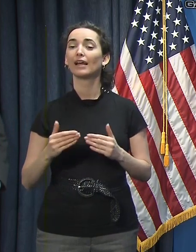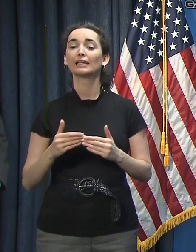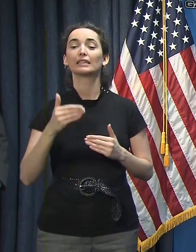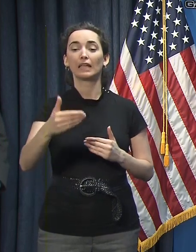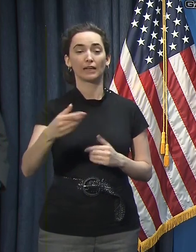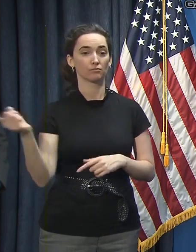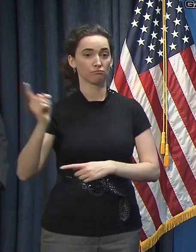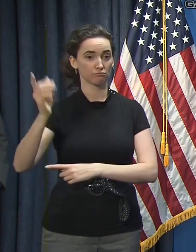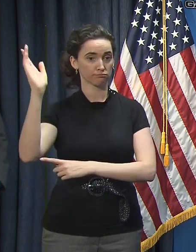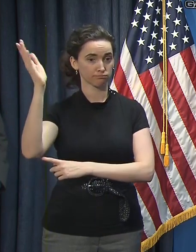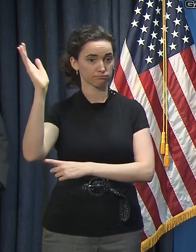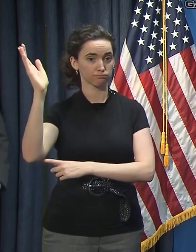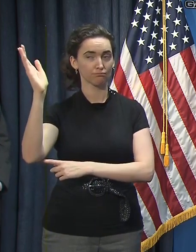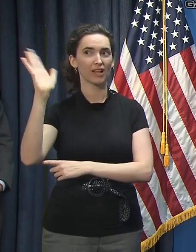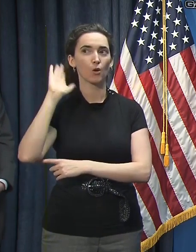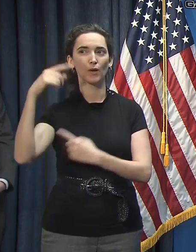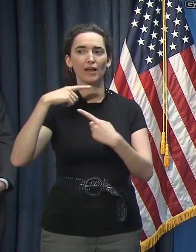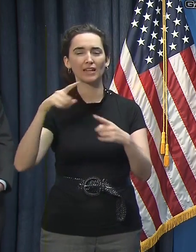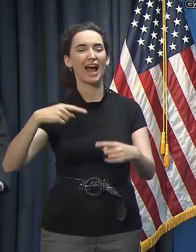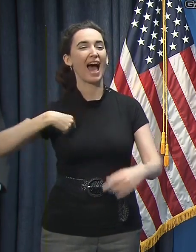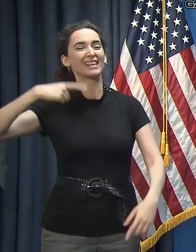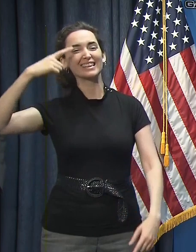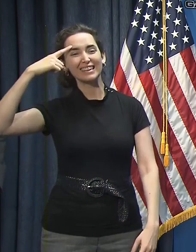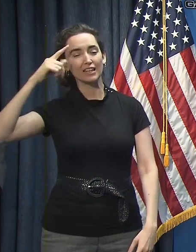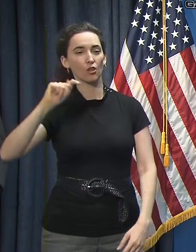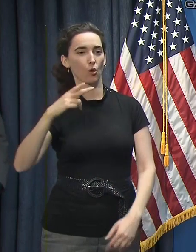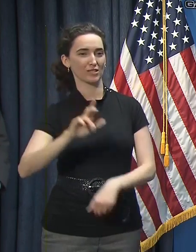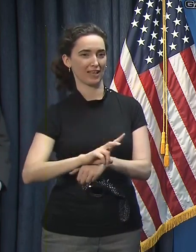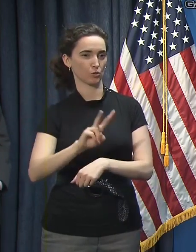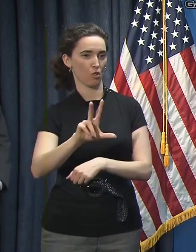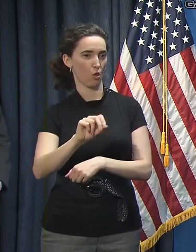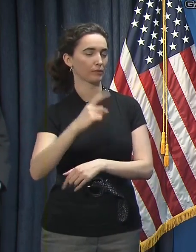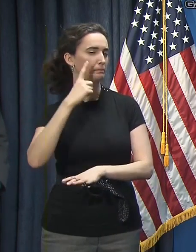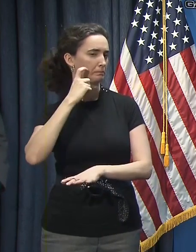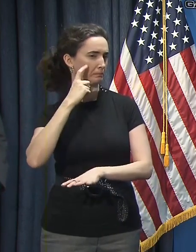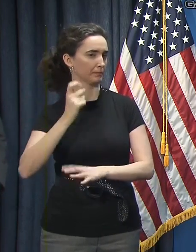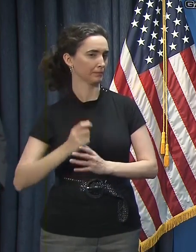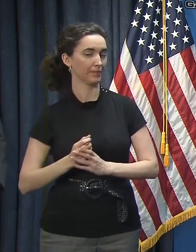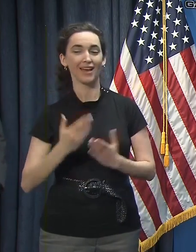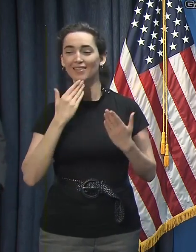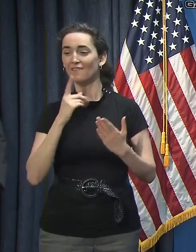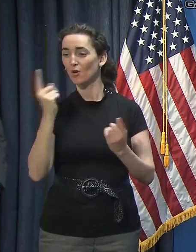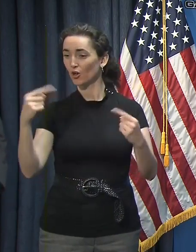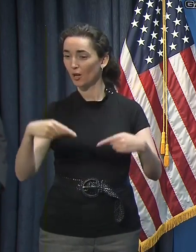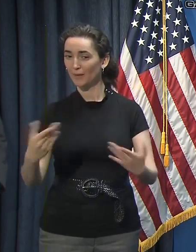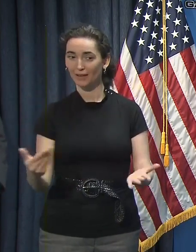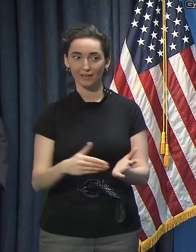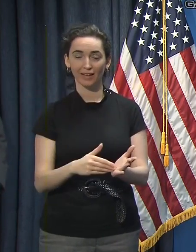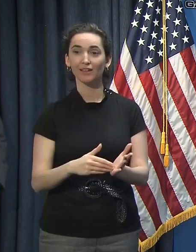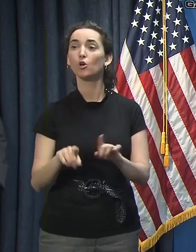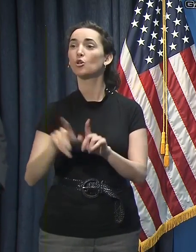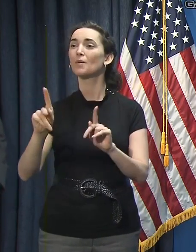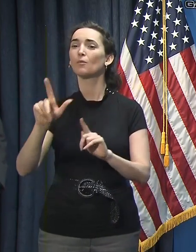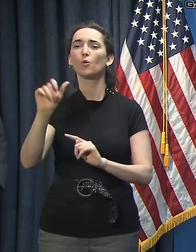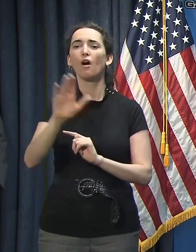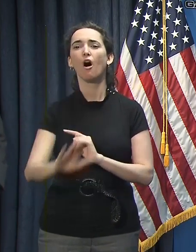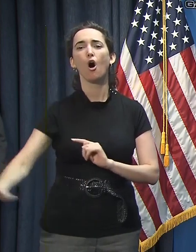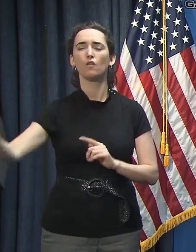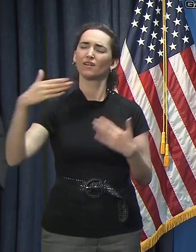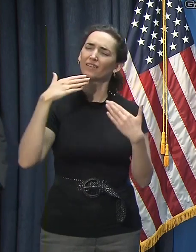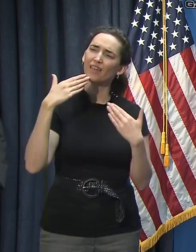next briefing would be, which I suspect will be Thursday at 2:30. Thank y'all again for coming. I want to thank the people of Louisiana